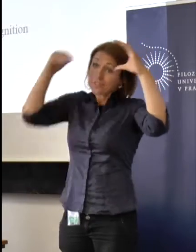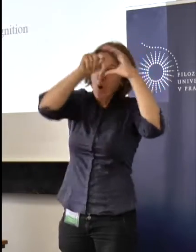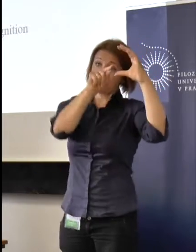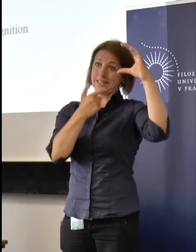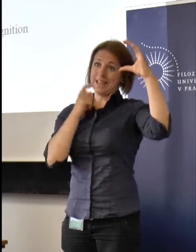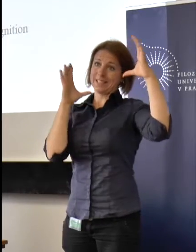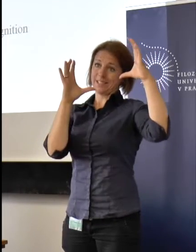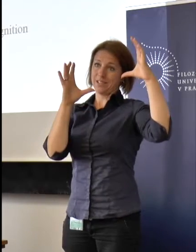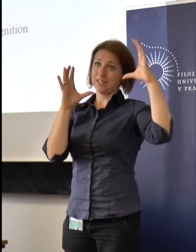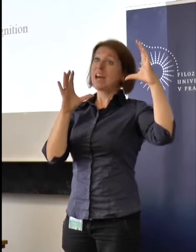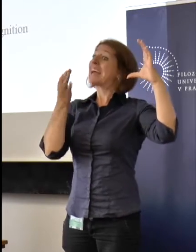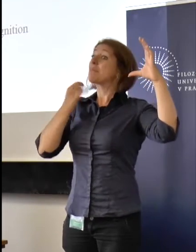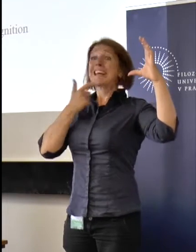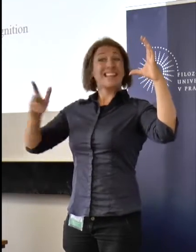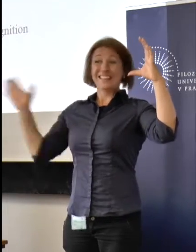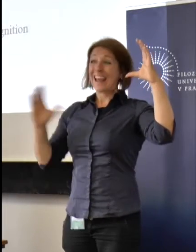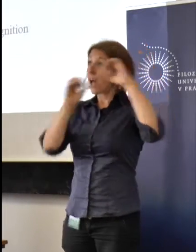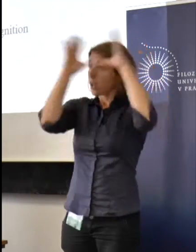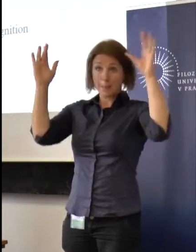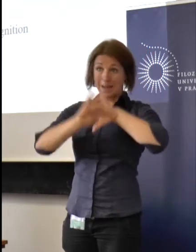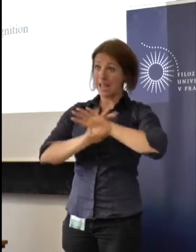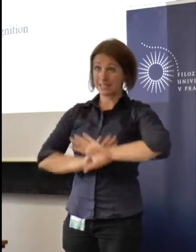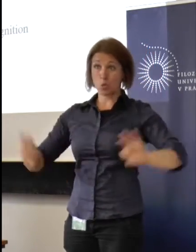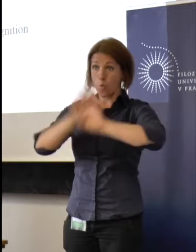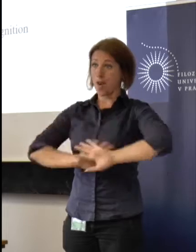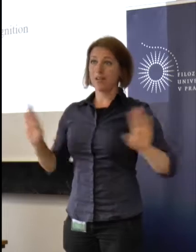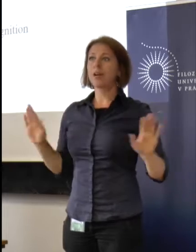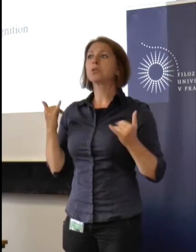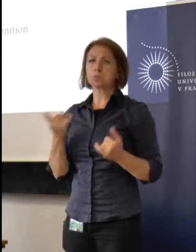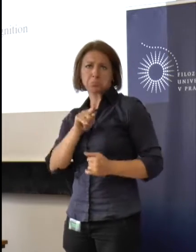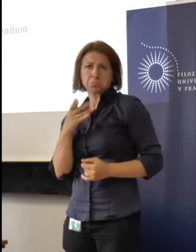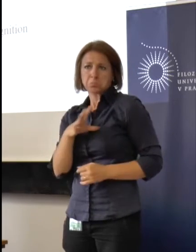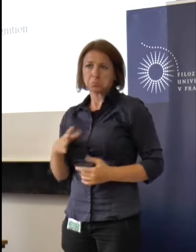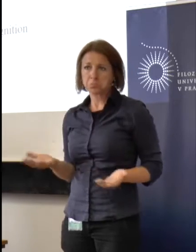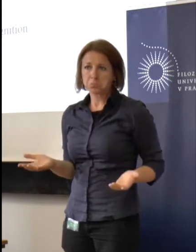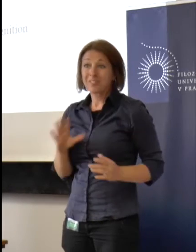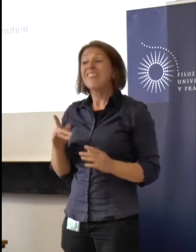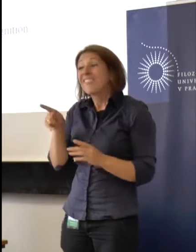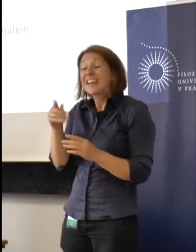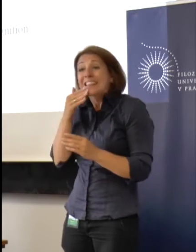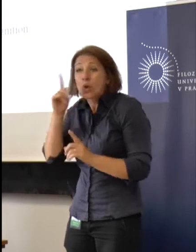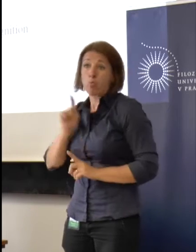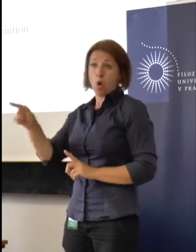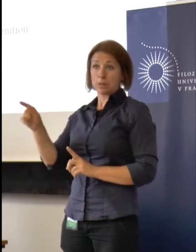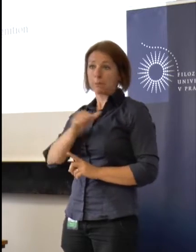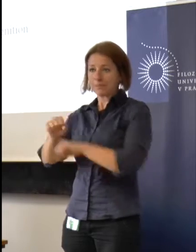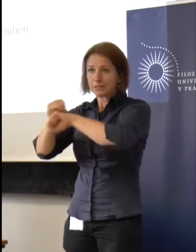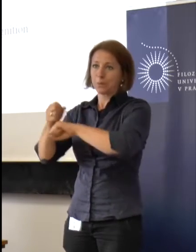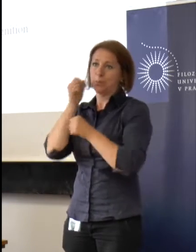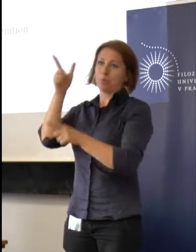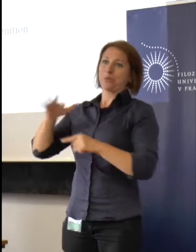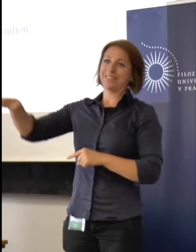know this, of course. The concepts are already within a language. So it's a linguistic thing to create the concept. It's